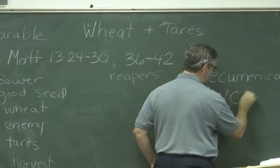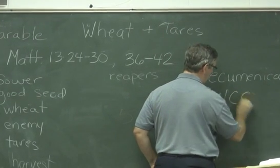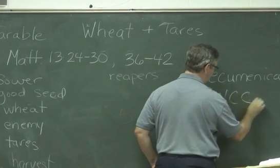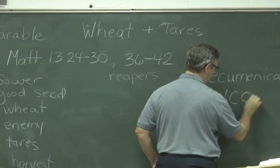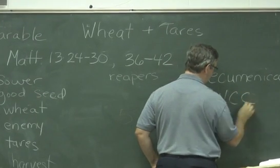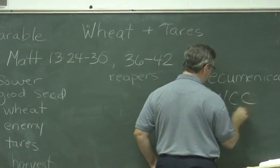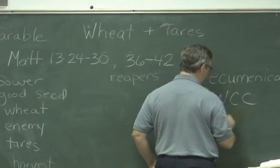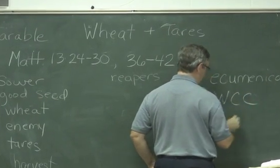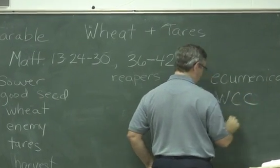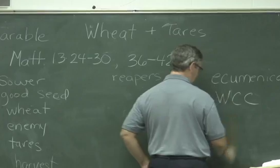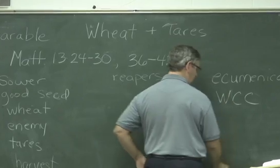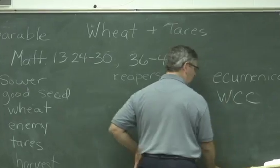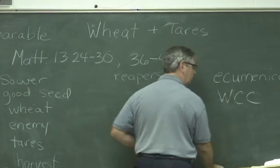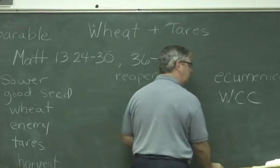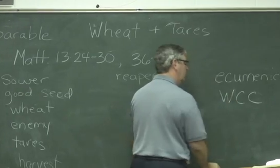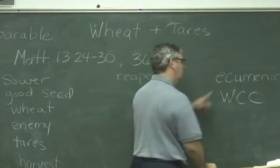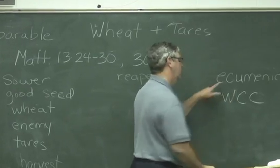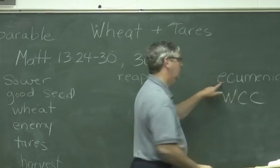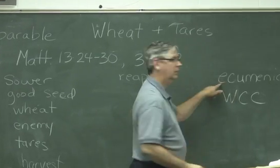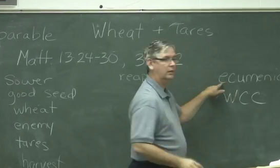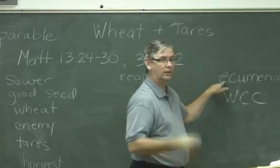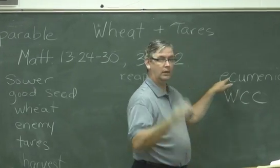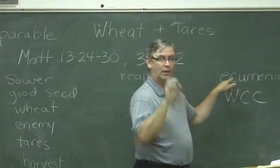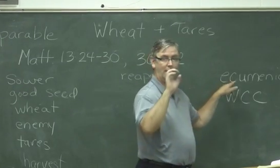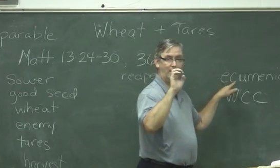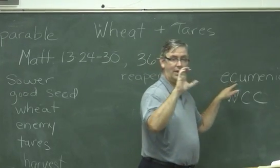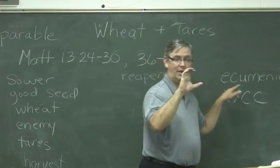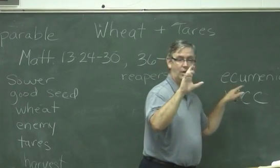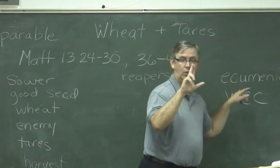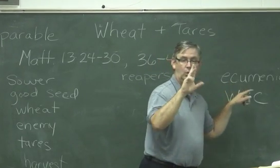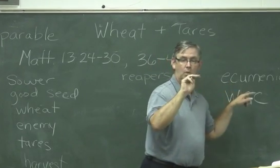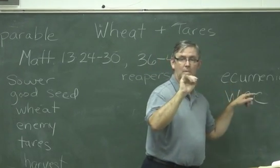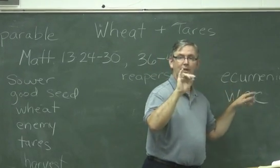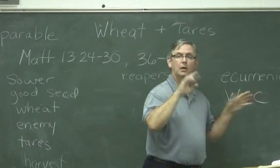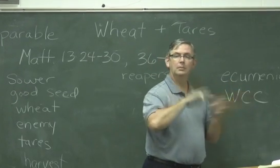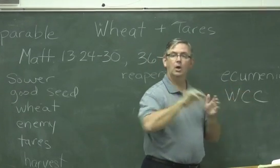Here's some words that I want to ecumenical.